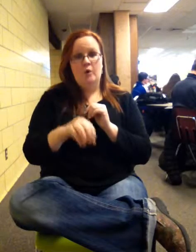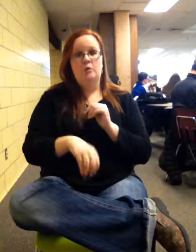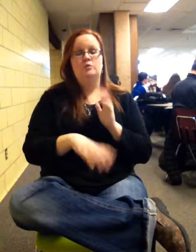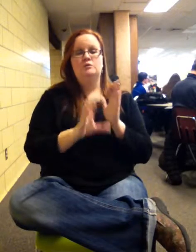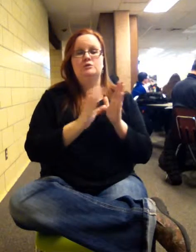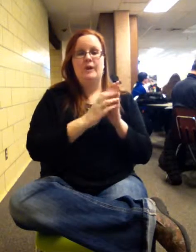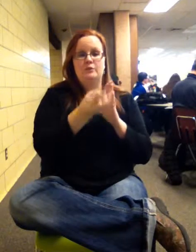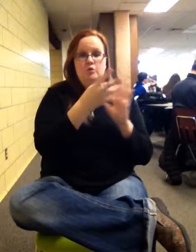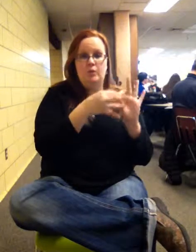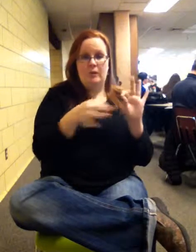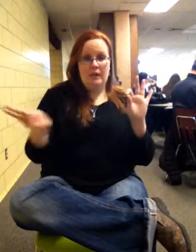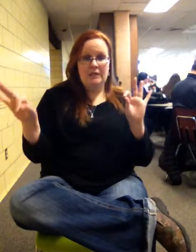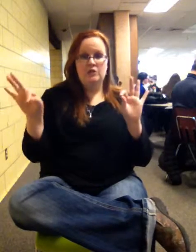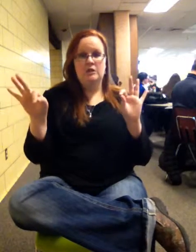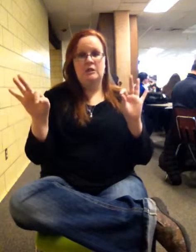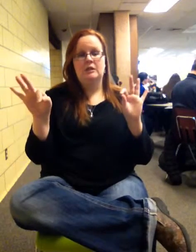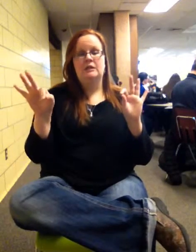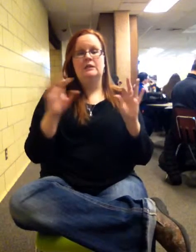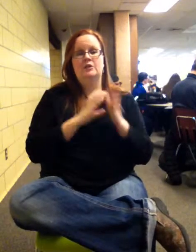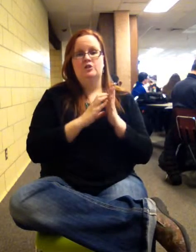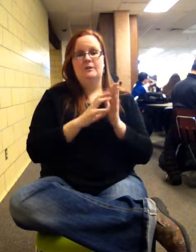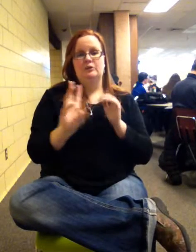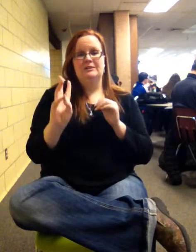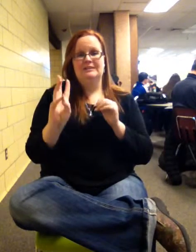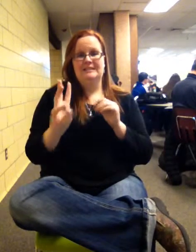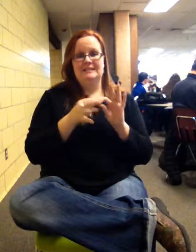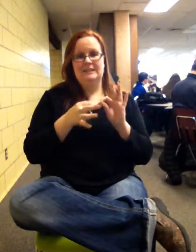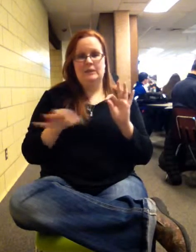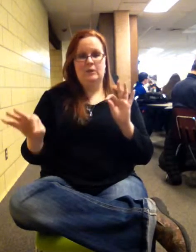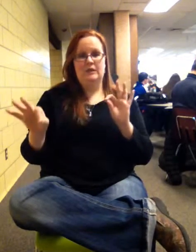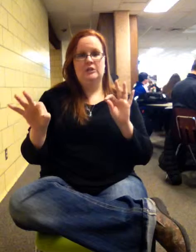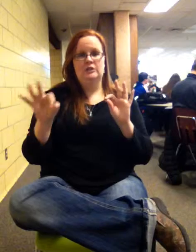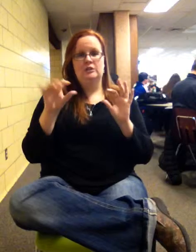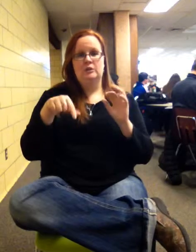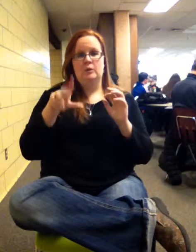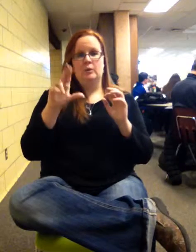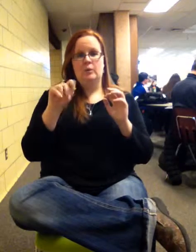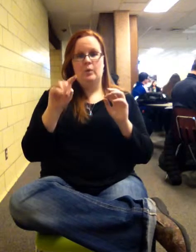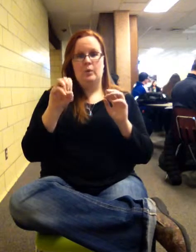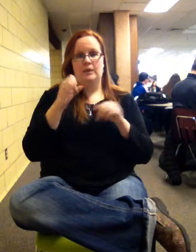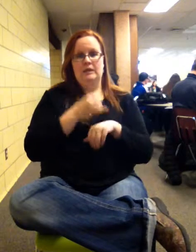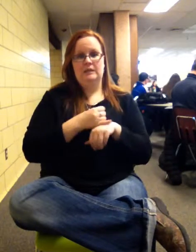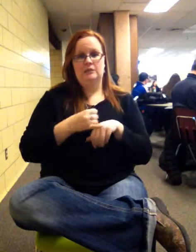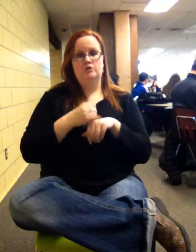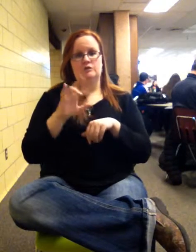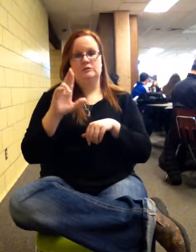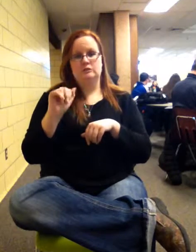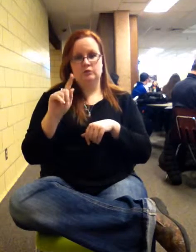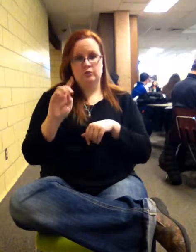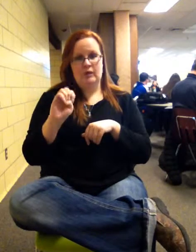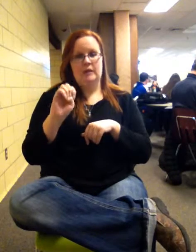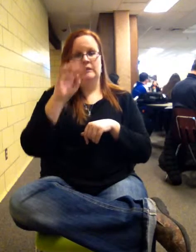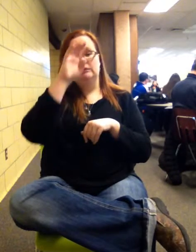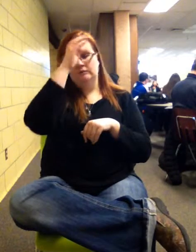equation for free cash flow, and the chapter 6 equation with the quoted interest rate and of the